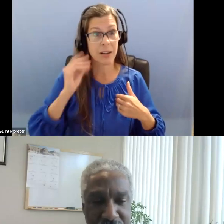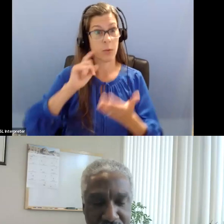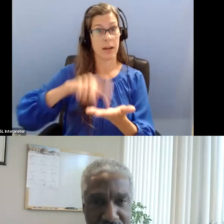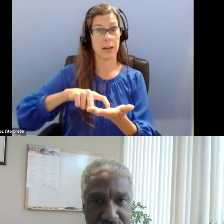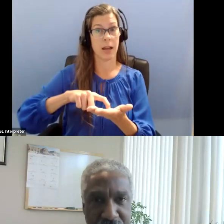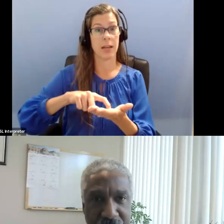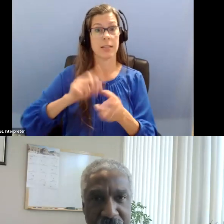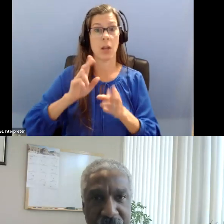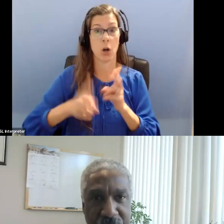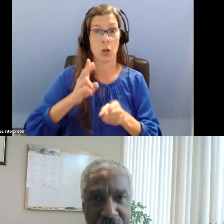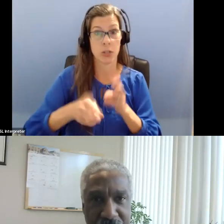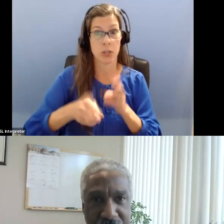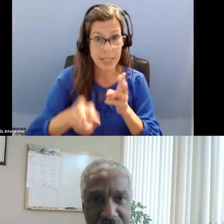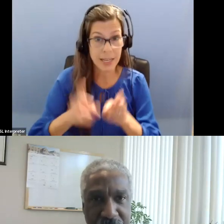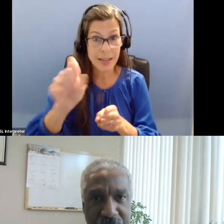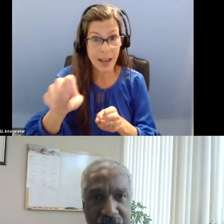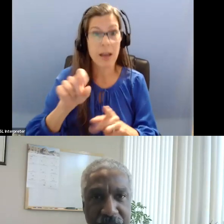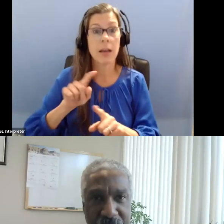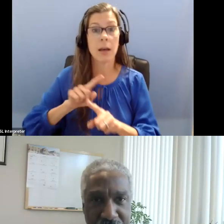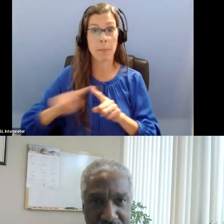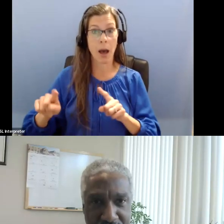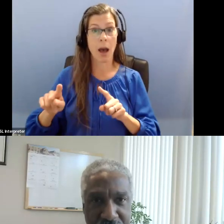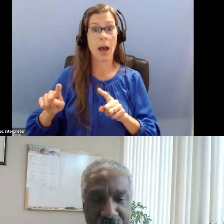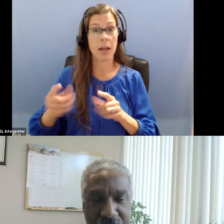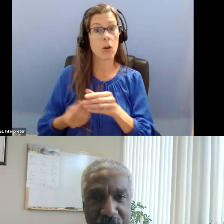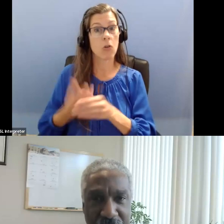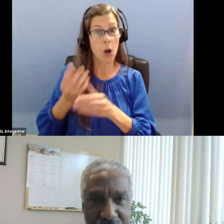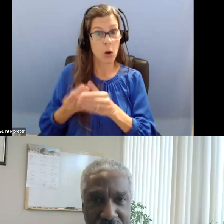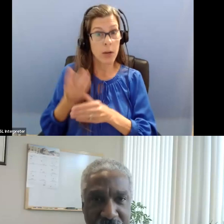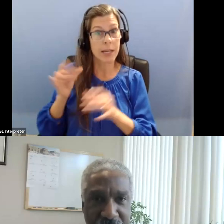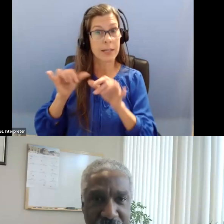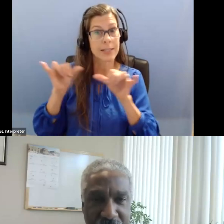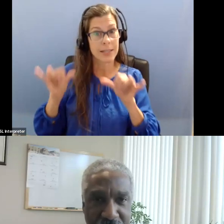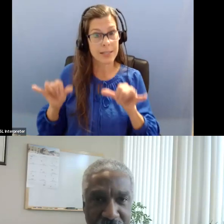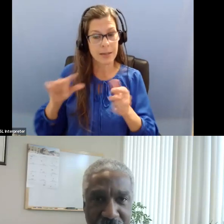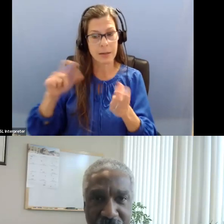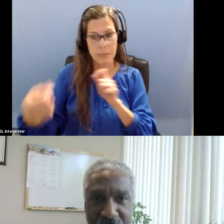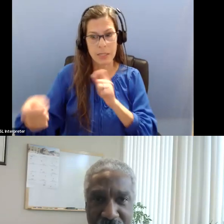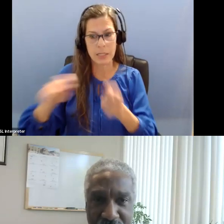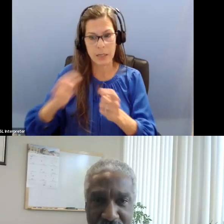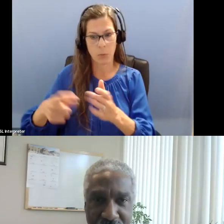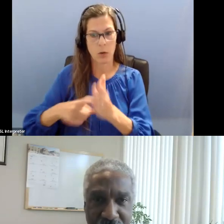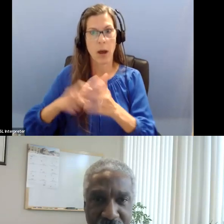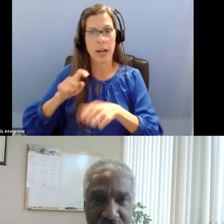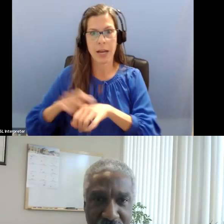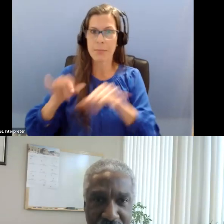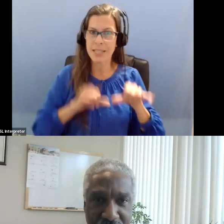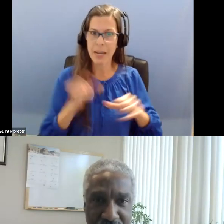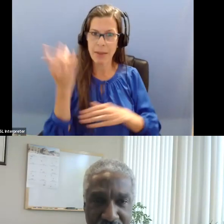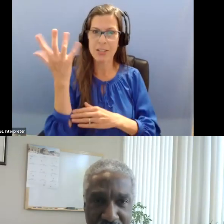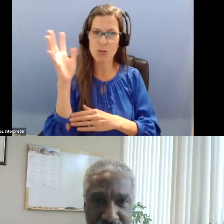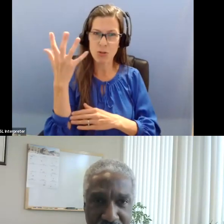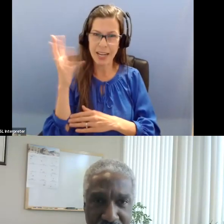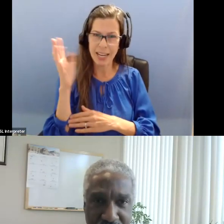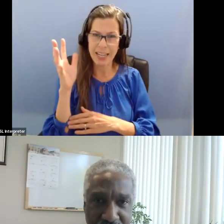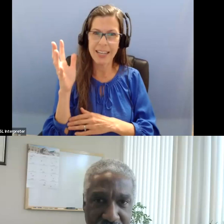there's urgency, but also that growing this bonsai takes time. And listening to those voices and getting all those ideas out. And I also